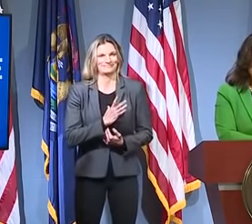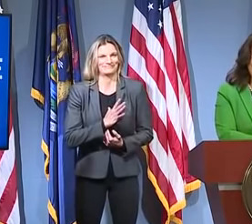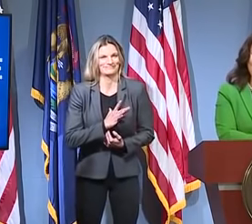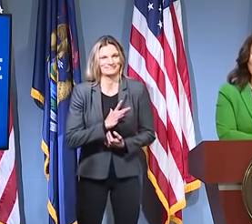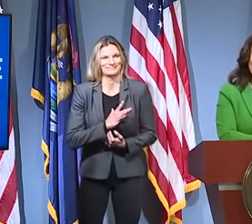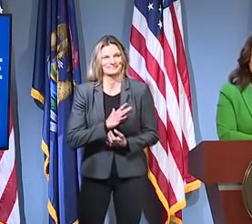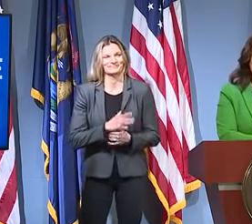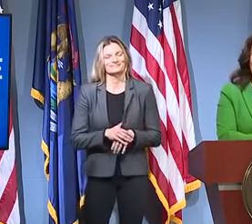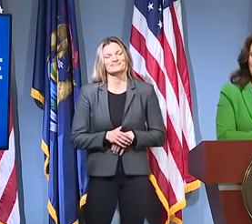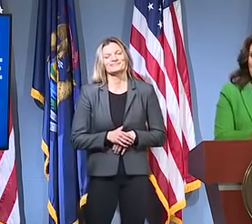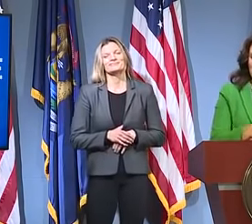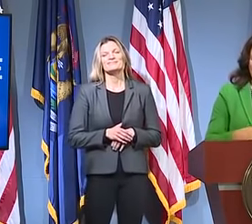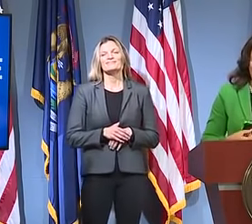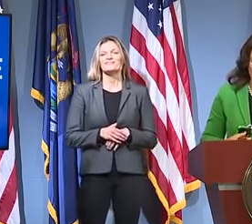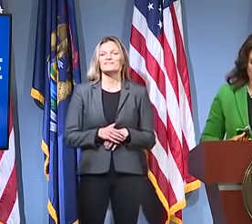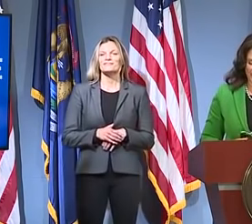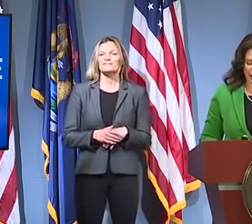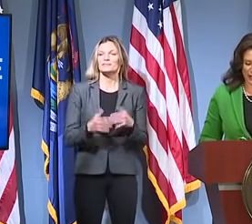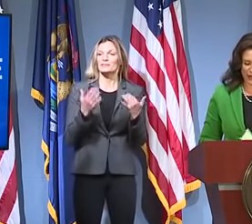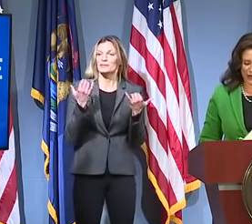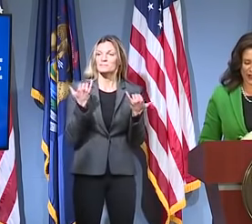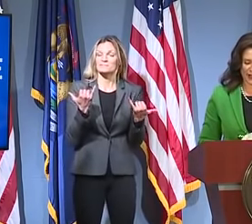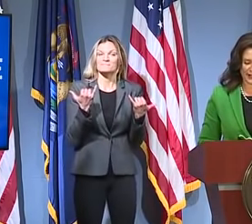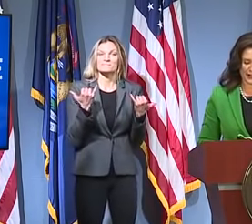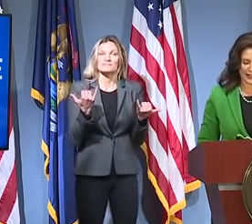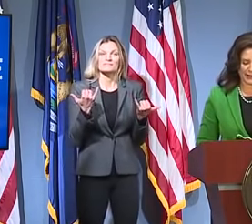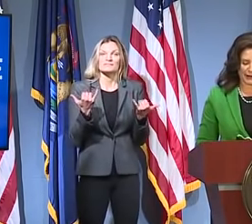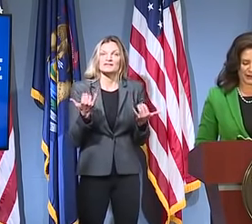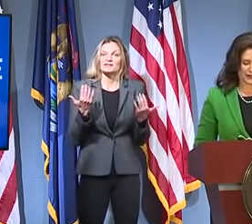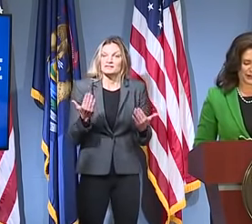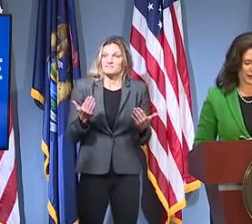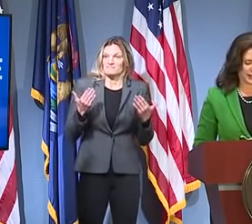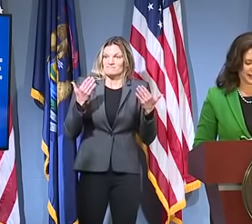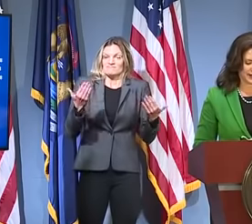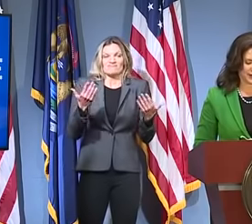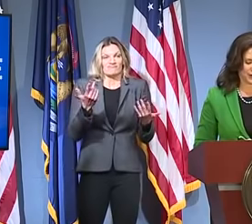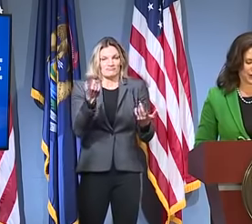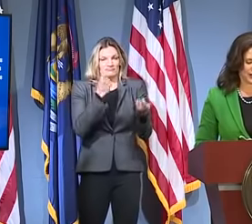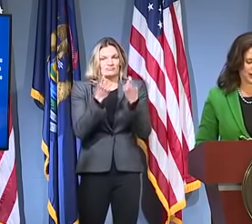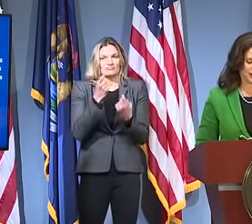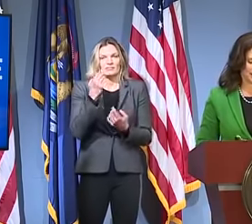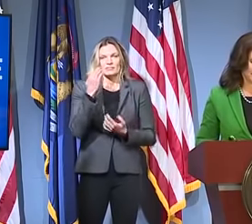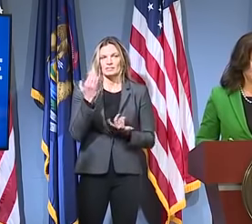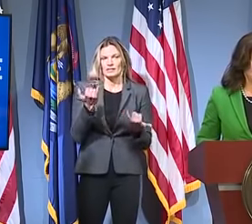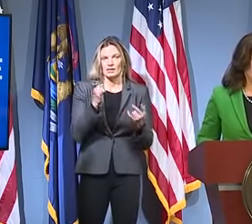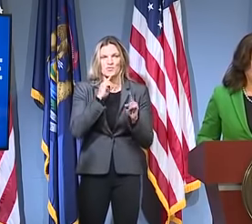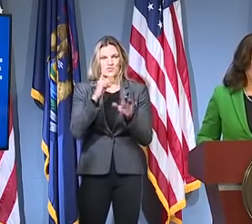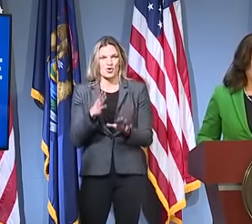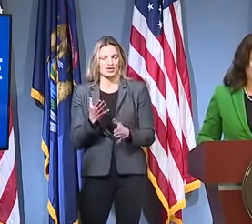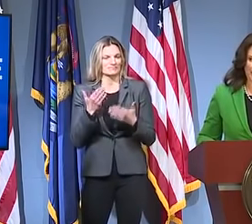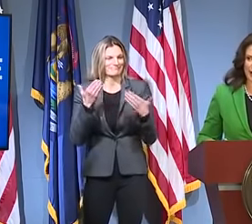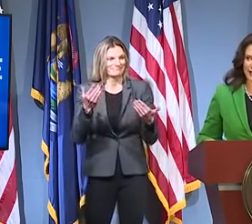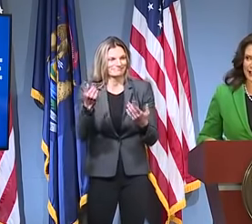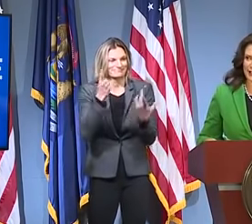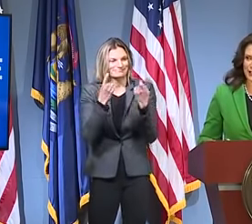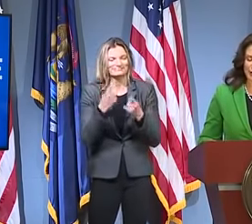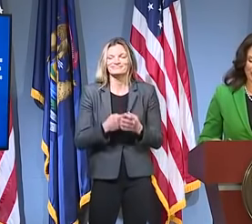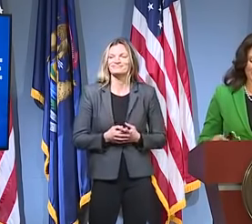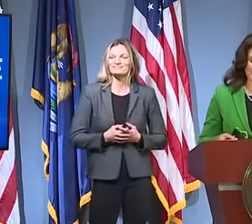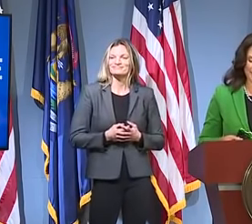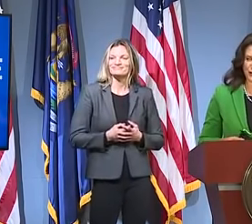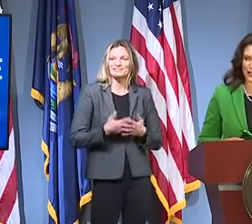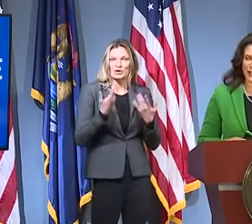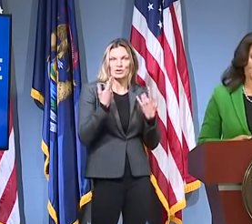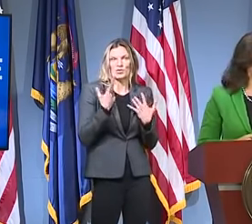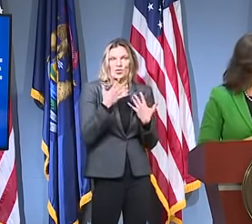neat. With that, I'd be happy to open it up. I know that members of the press have some questions, and I'll do my best to answer them,